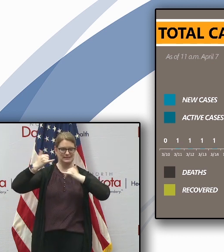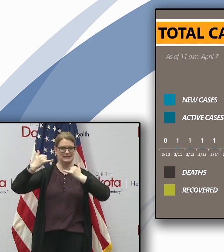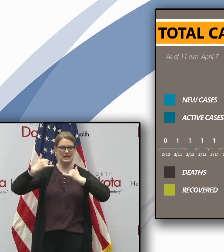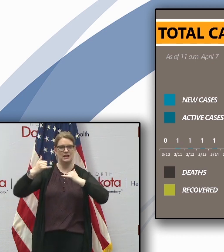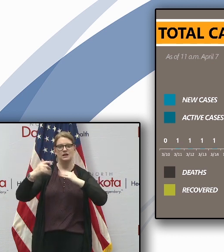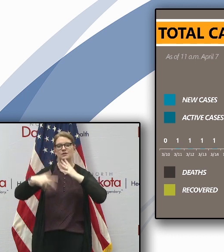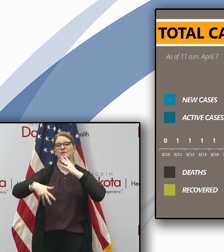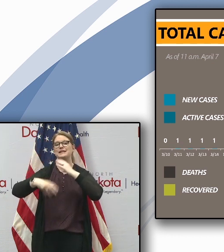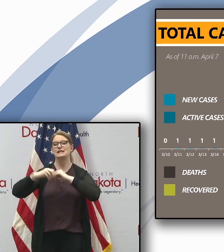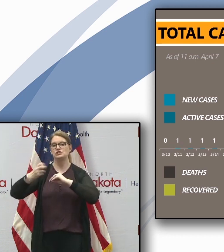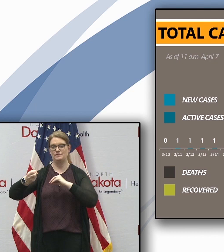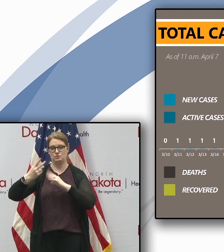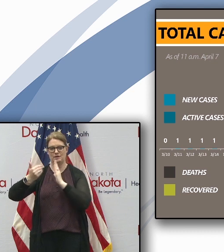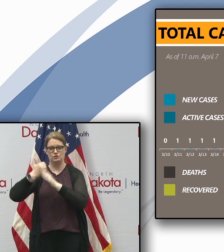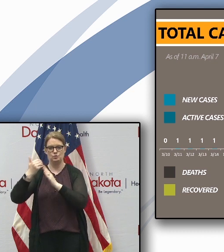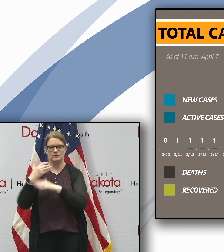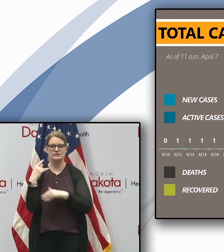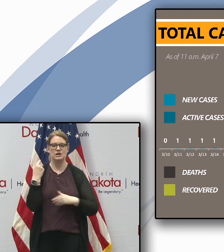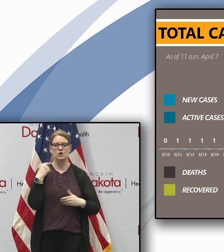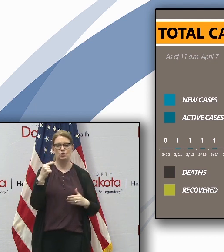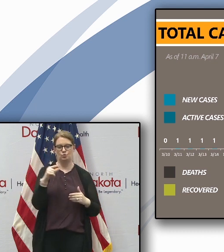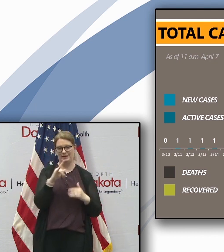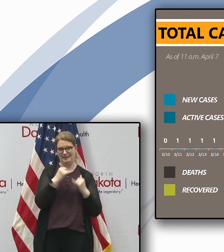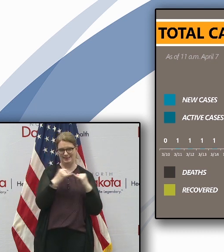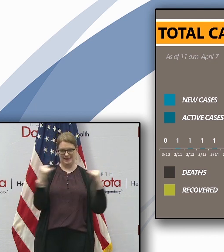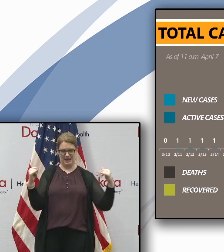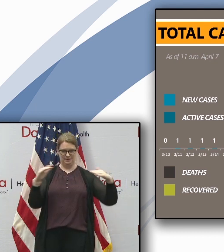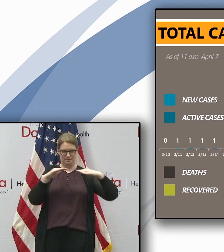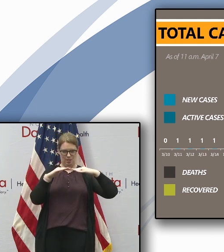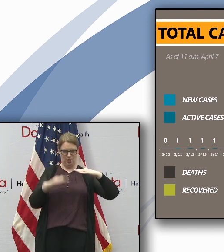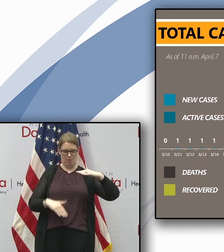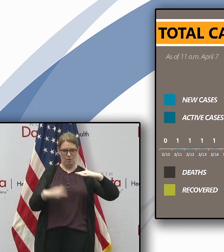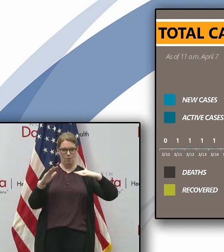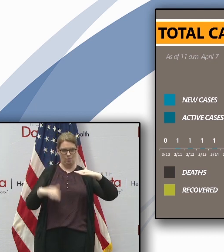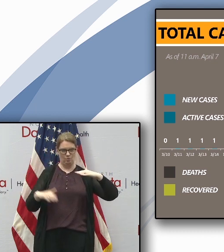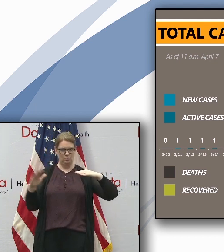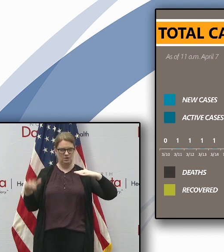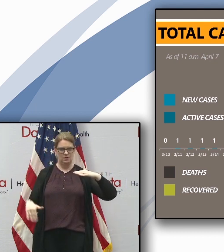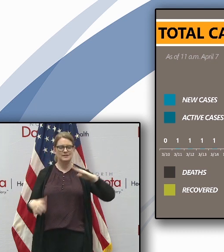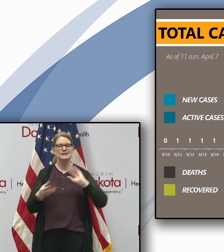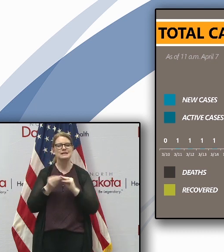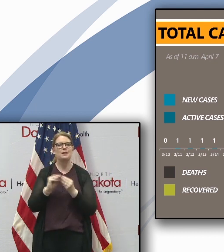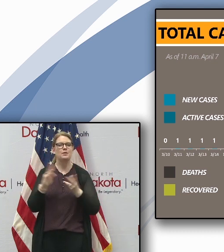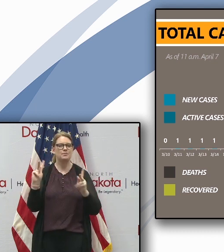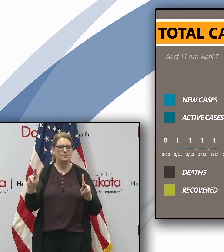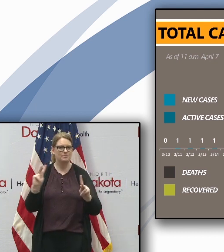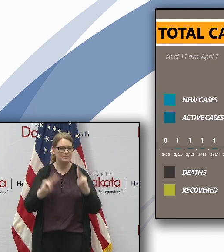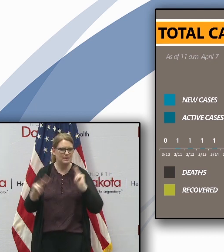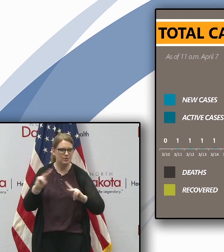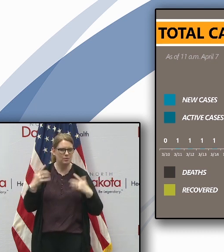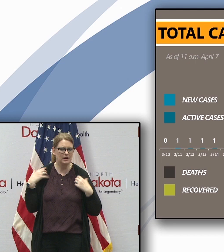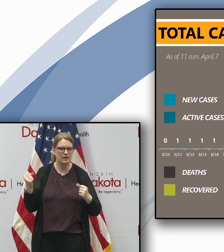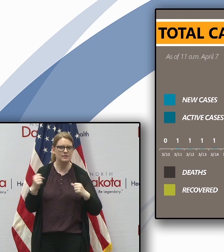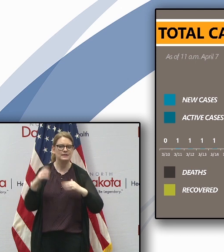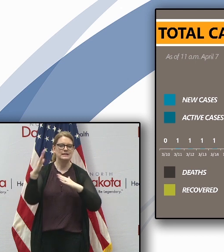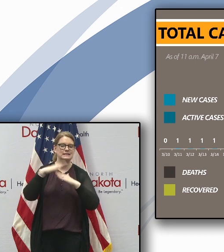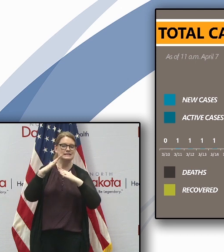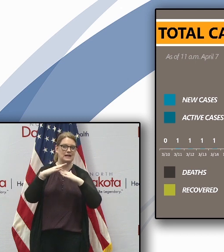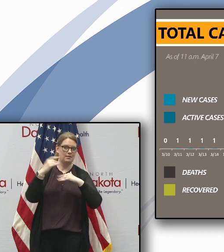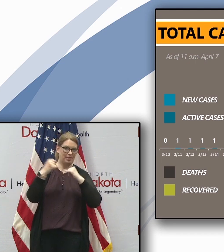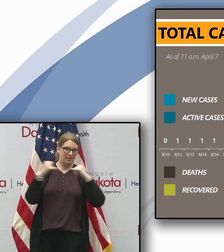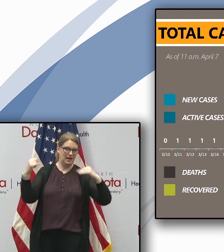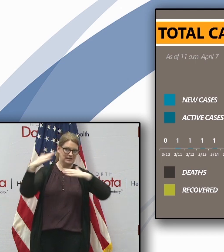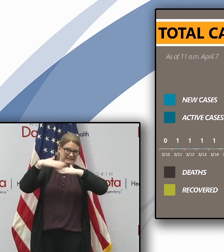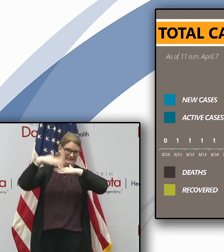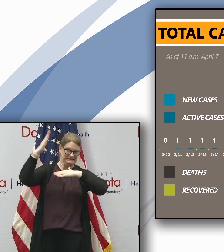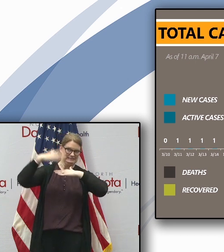12 new ones. The green line below that line is the number of people that have recovered. So the top line is the net number. That's the number